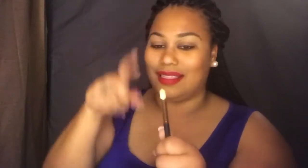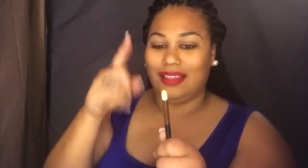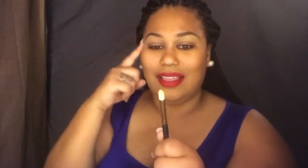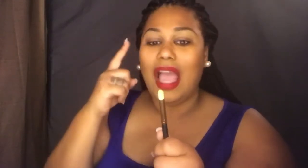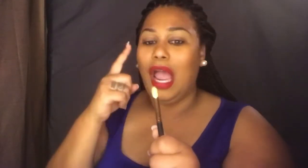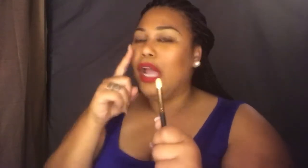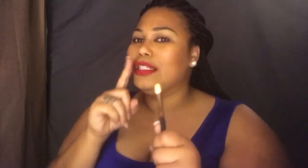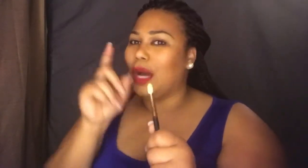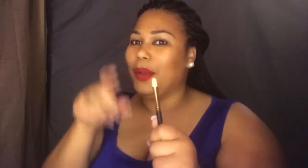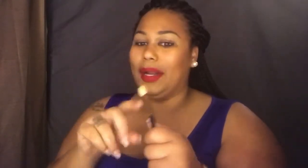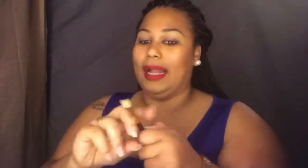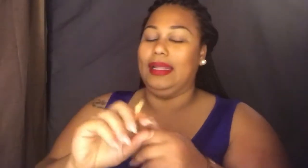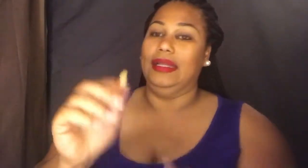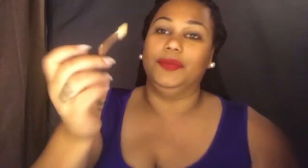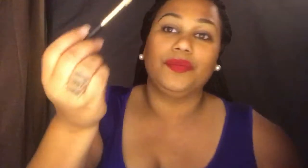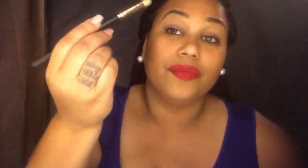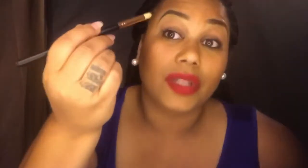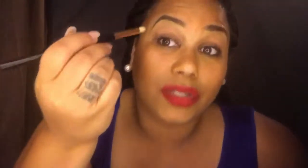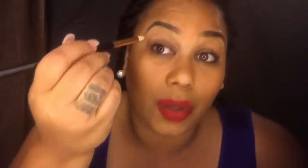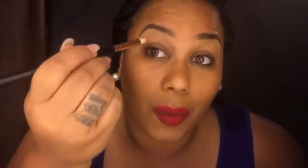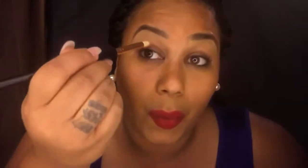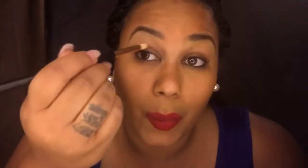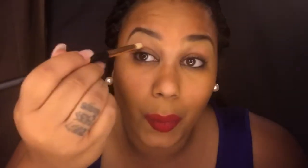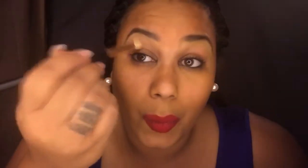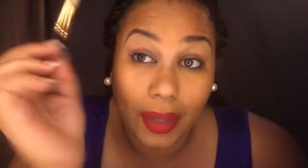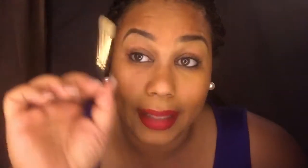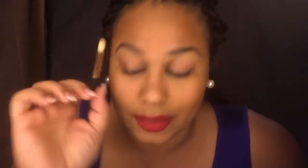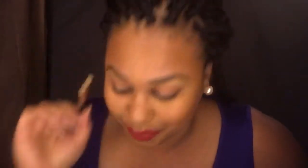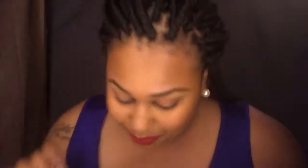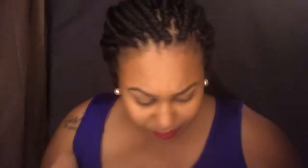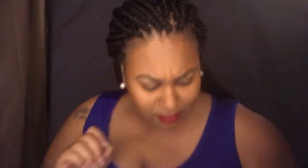think it's gonna be what I need. So yeah.